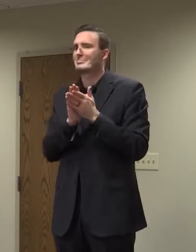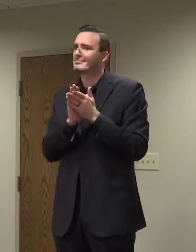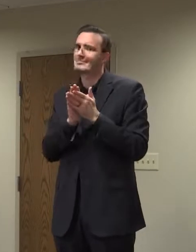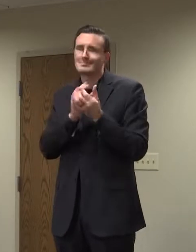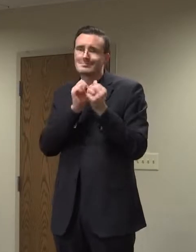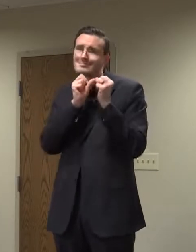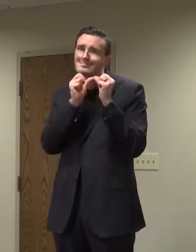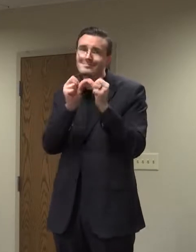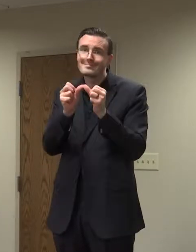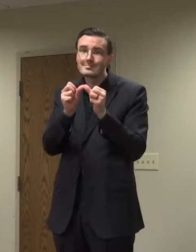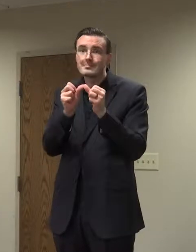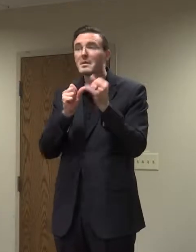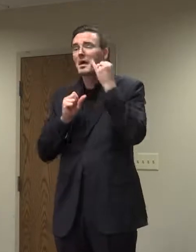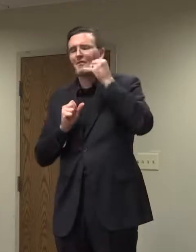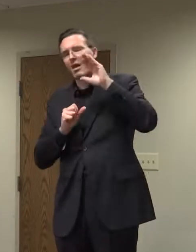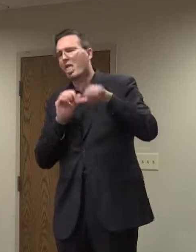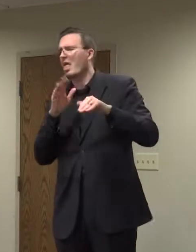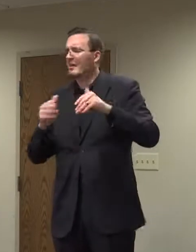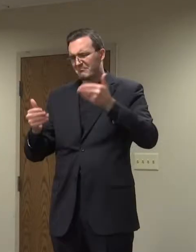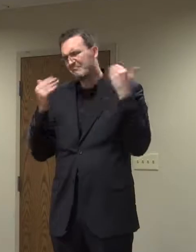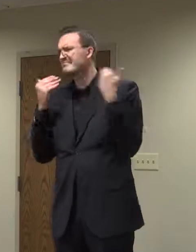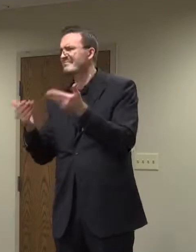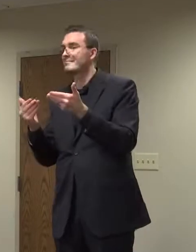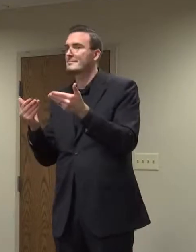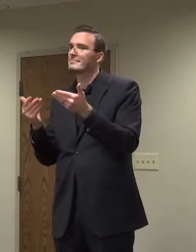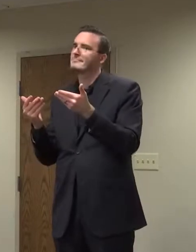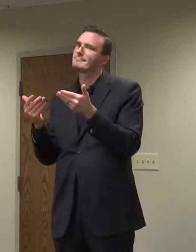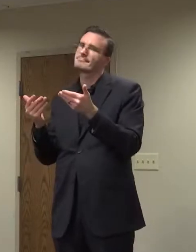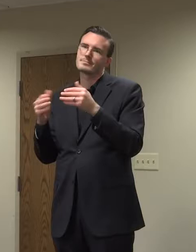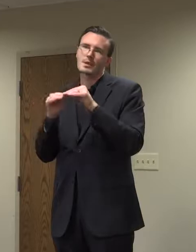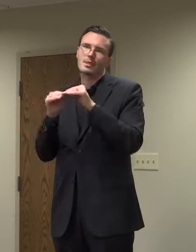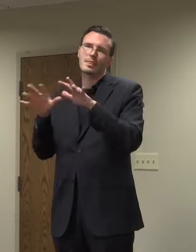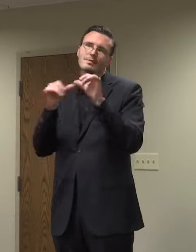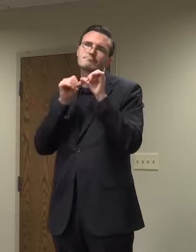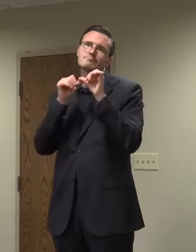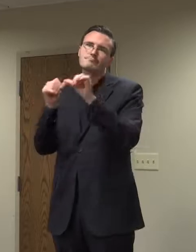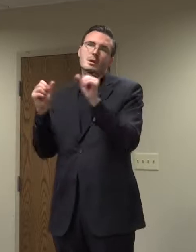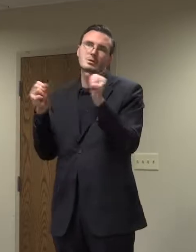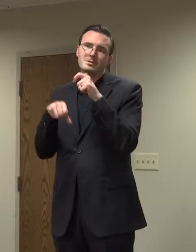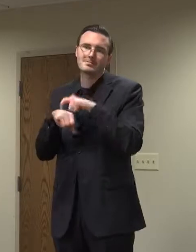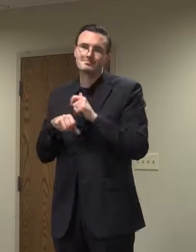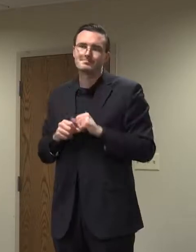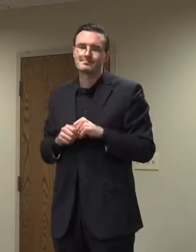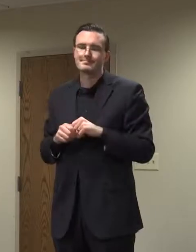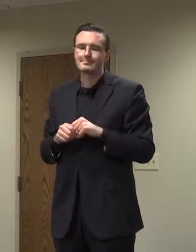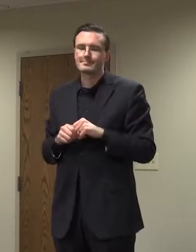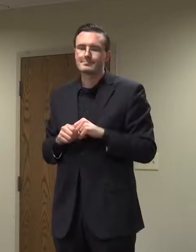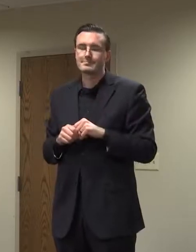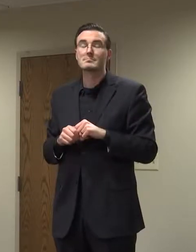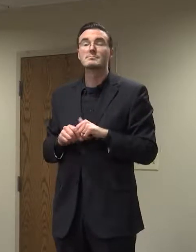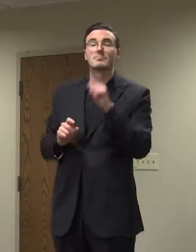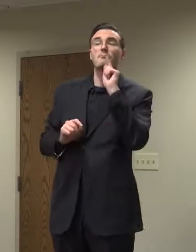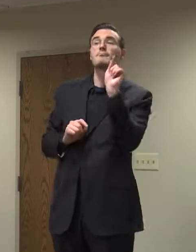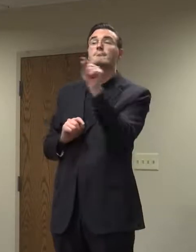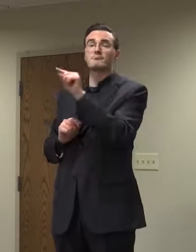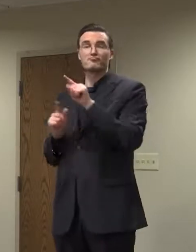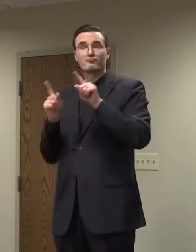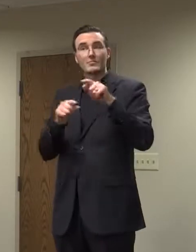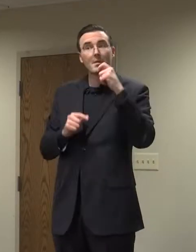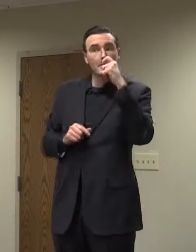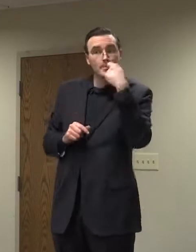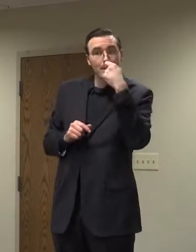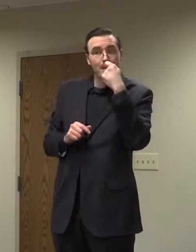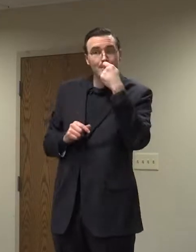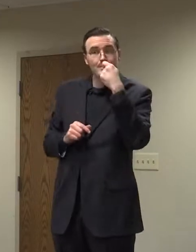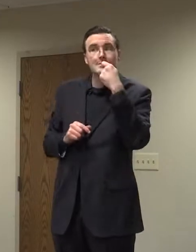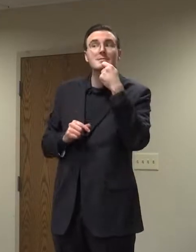those of you who go for testing, you need to quarantine until you receive your test results. Do not drive through and then go immediately